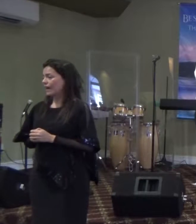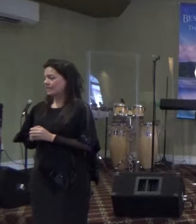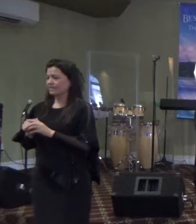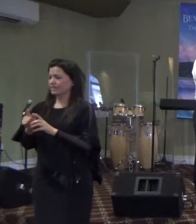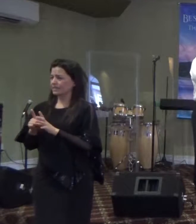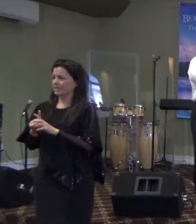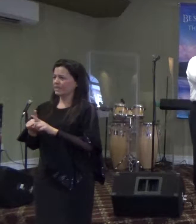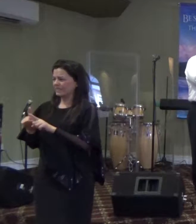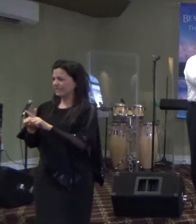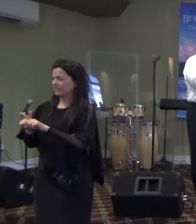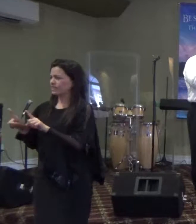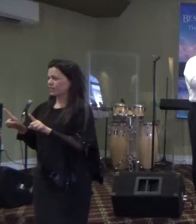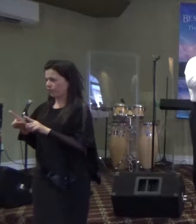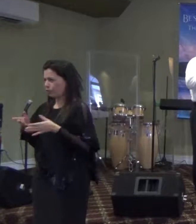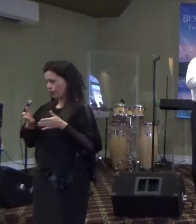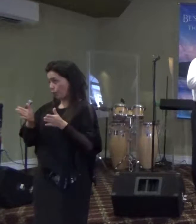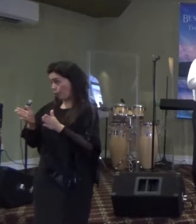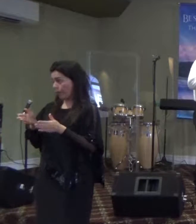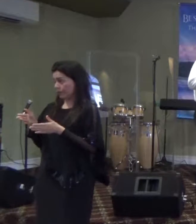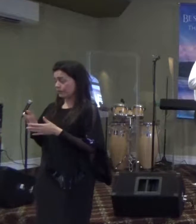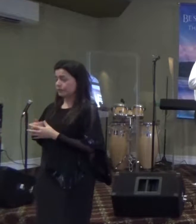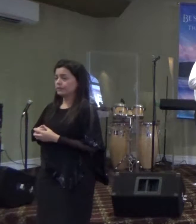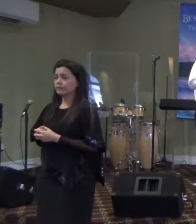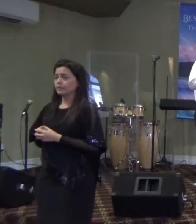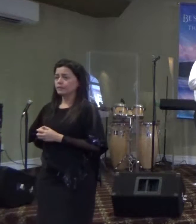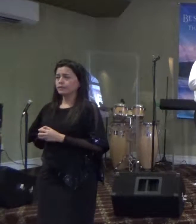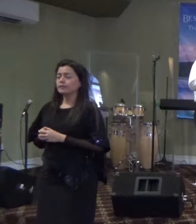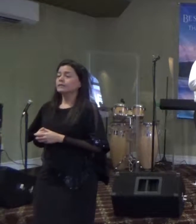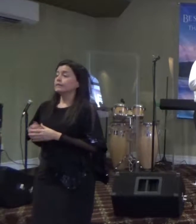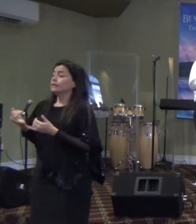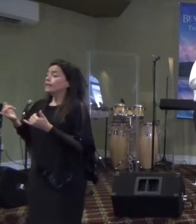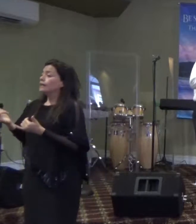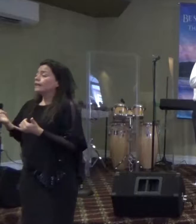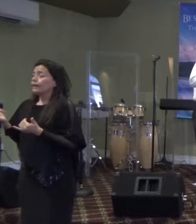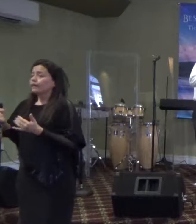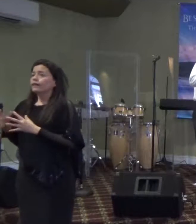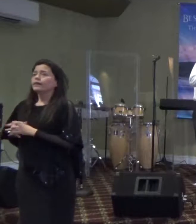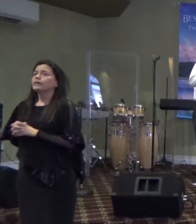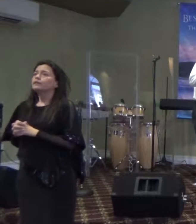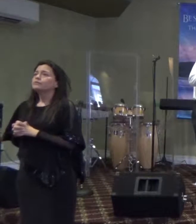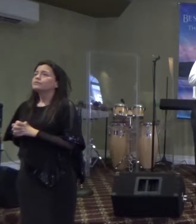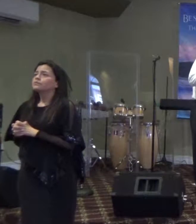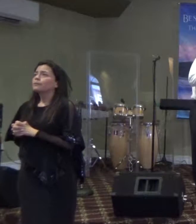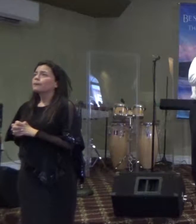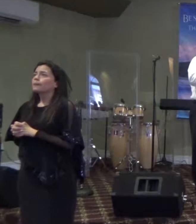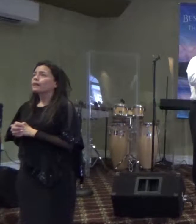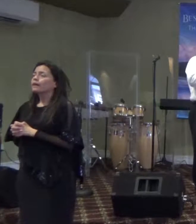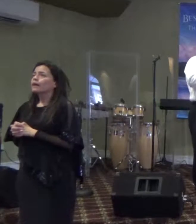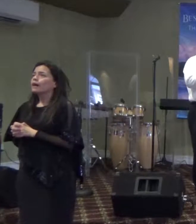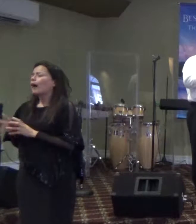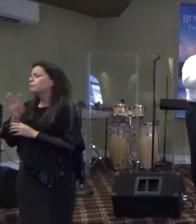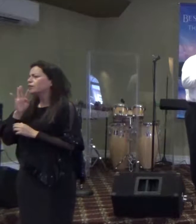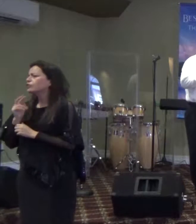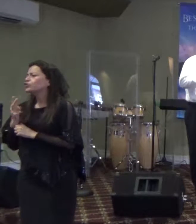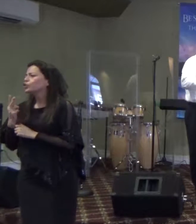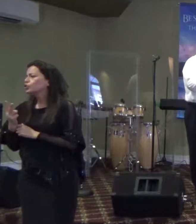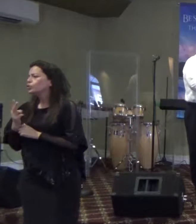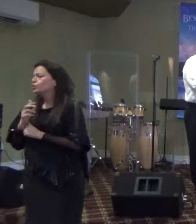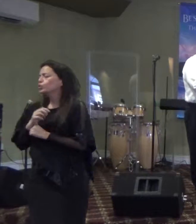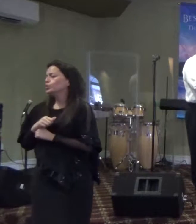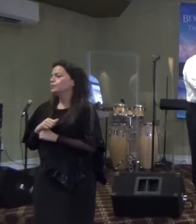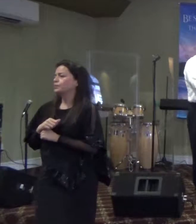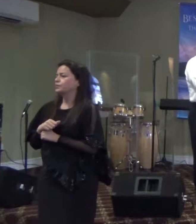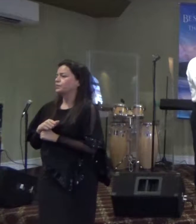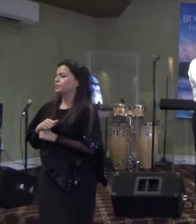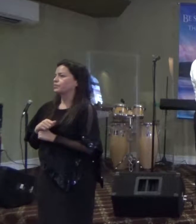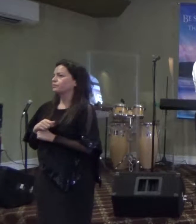life in a particular way. Ahora quiero hablar de las dos grandes actitudes Now I want to talk about the two great que attitudes van